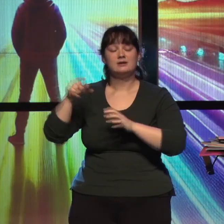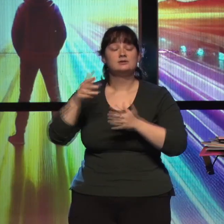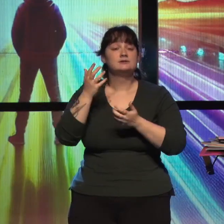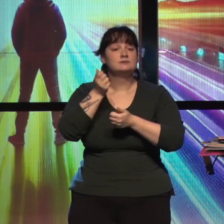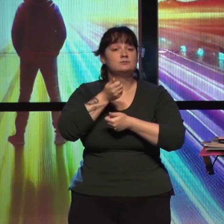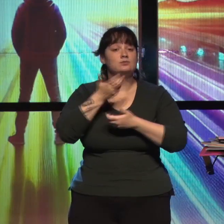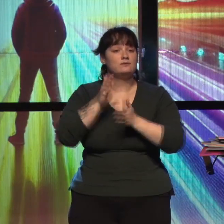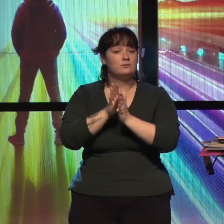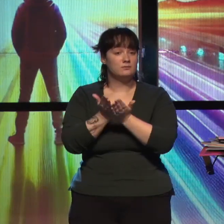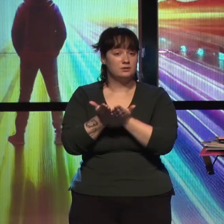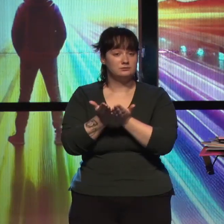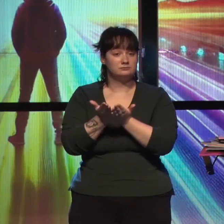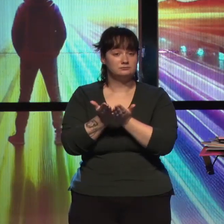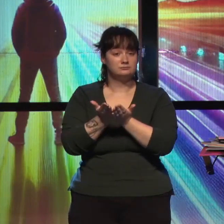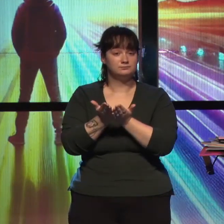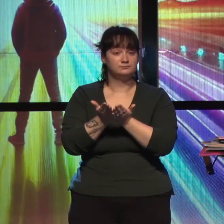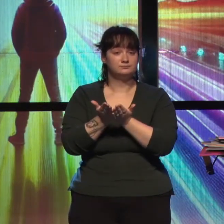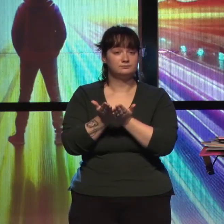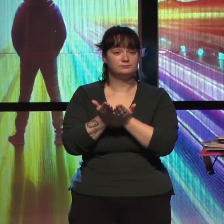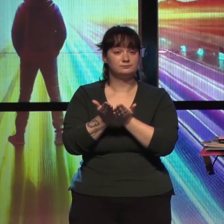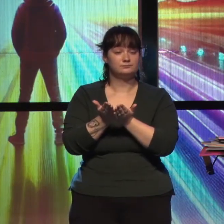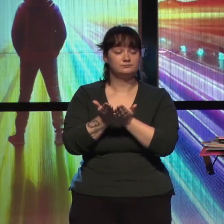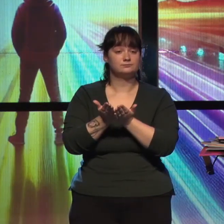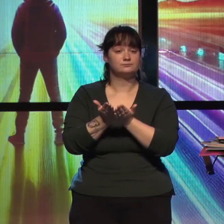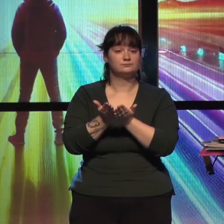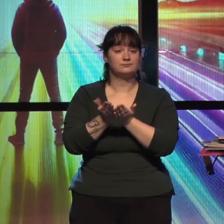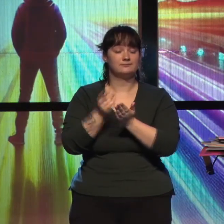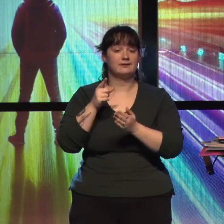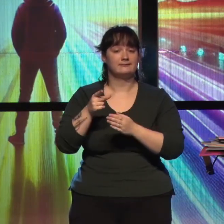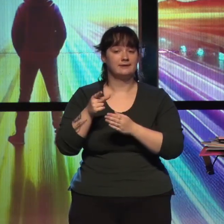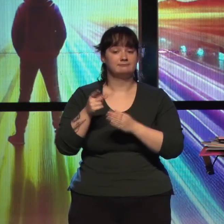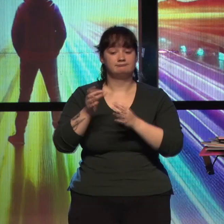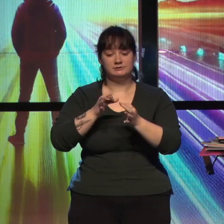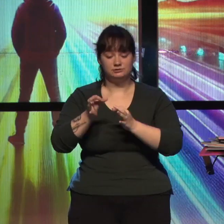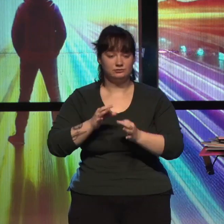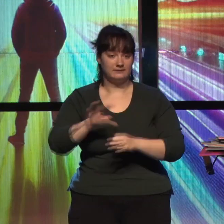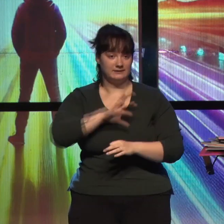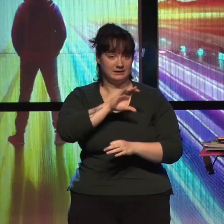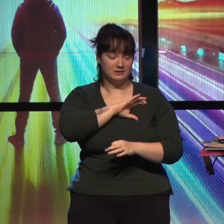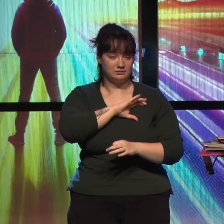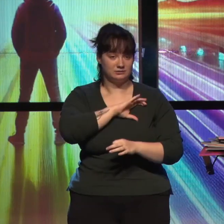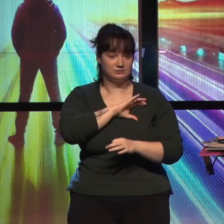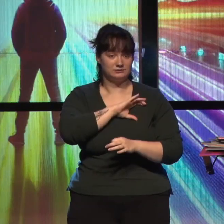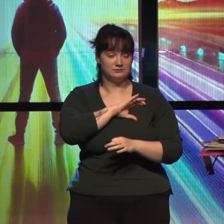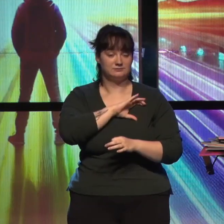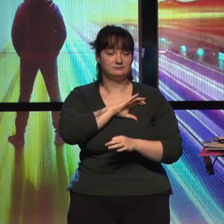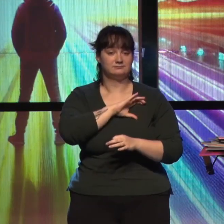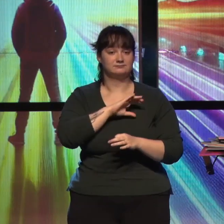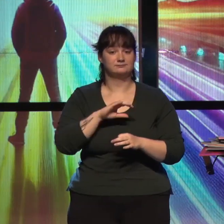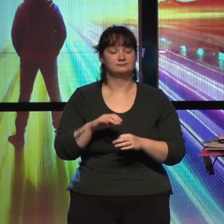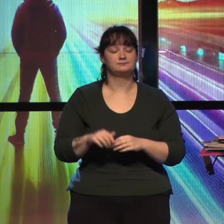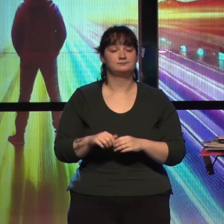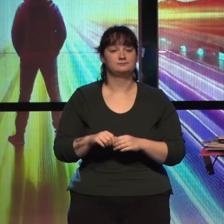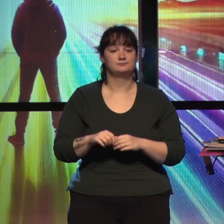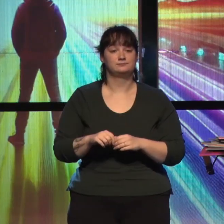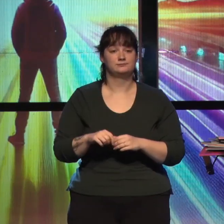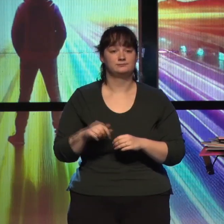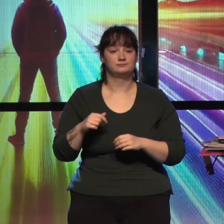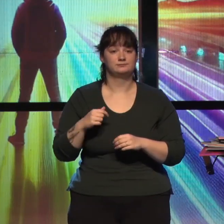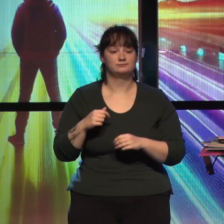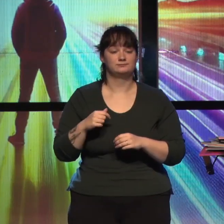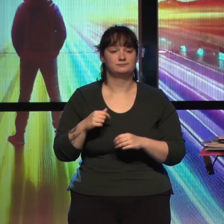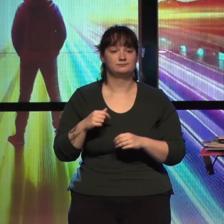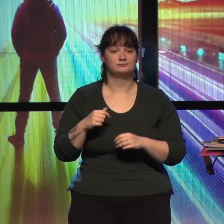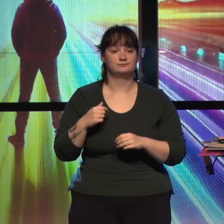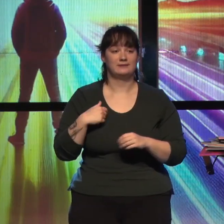the Rest of Us, and they give this great playbill of the characters. So check it out. It's really good. I borrow a lot of this from them. I'm just not smart